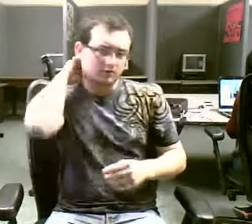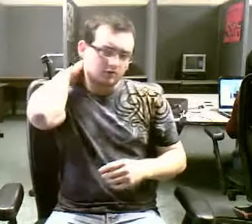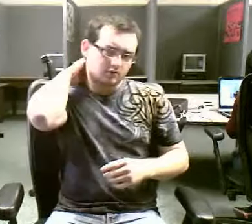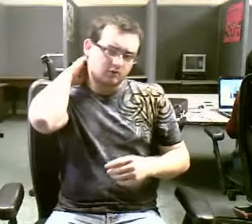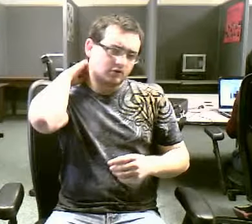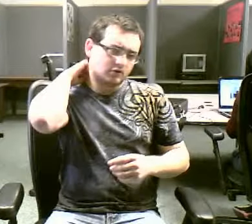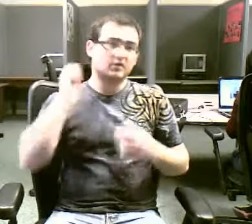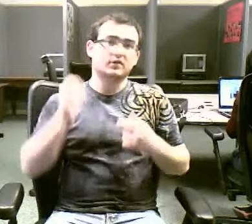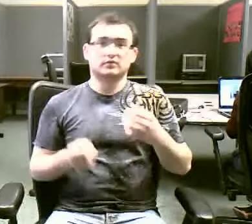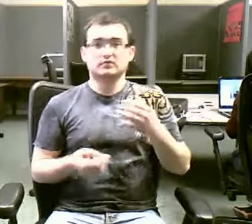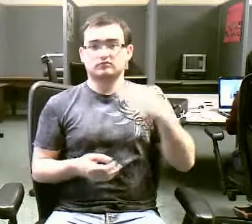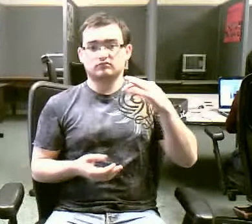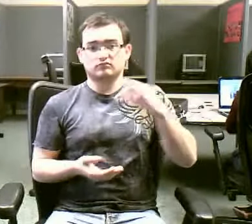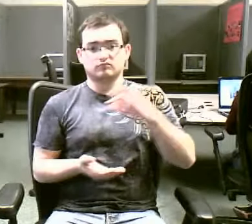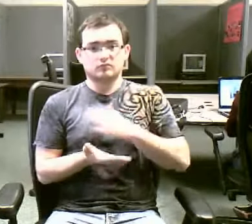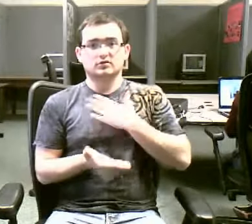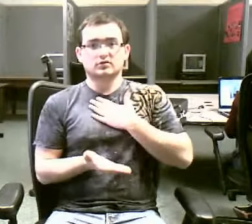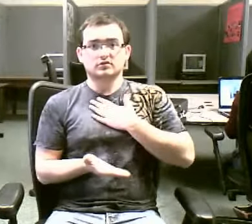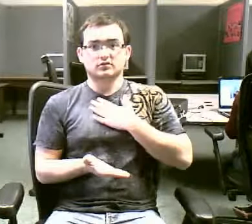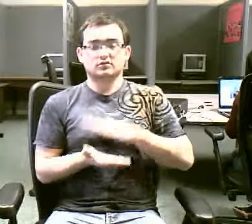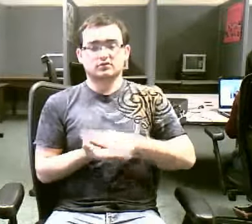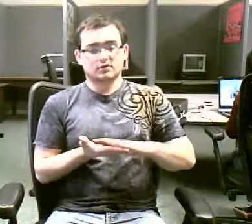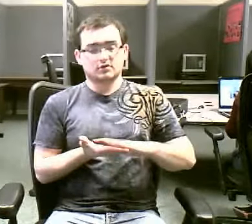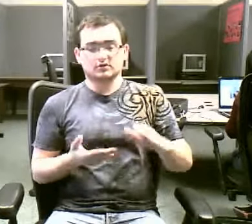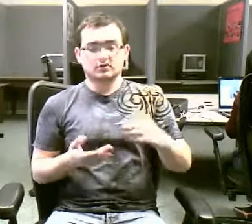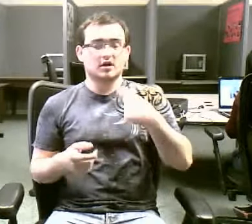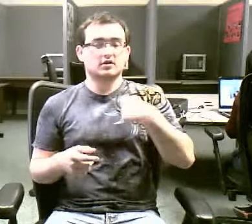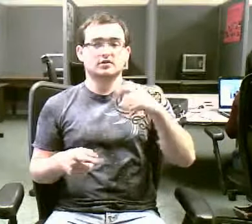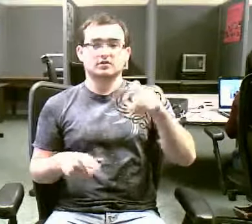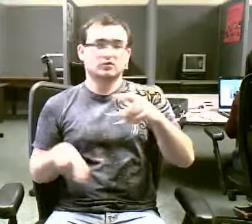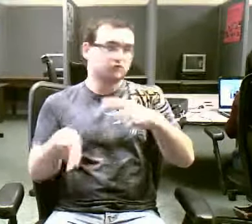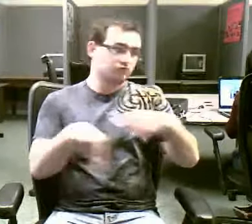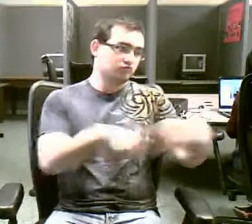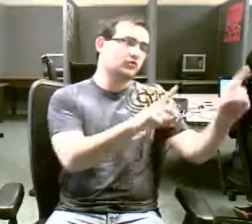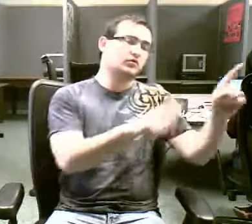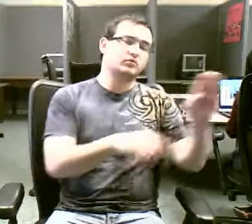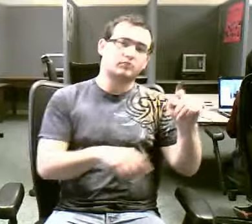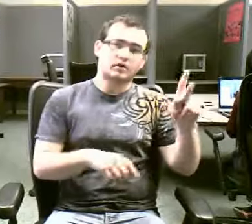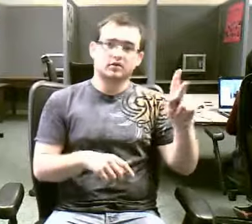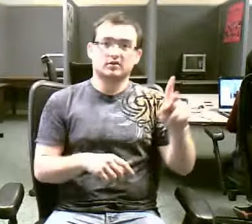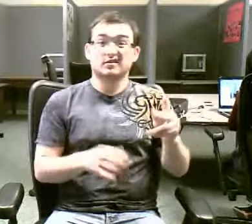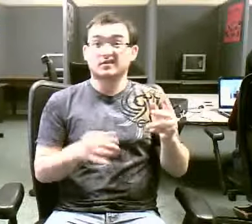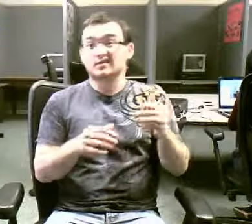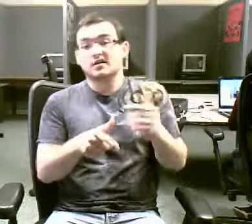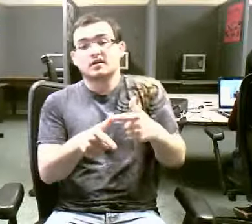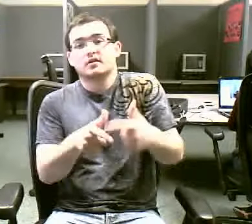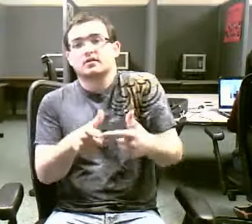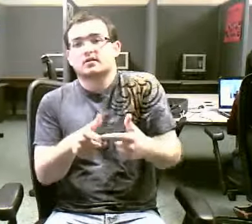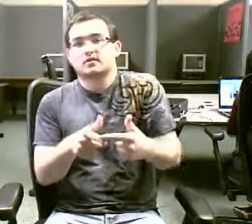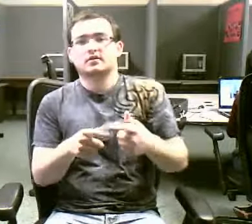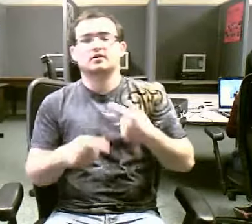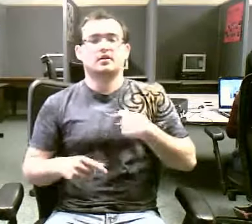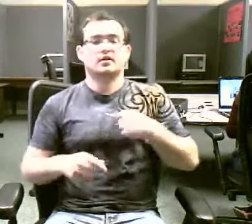I got older, I even set up a direct deposit, so I didn't even have to wait a few minutes or hours to take my physical check to the bank. My